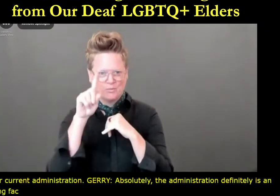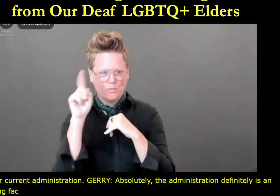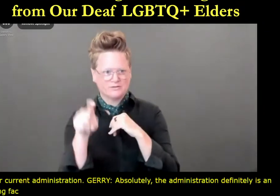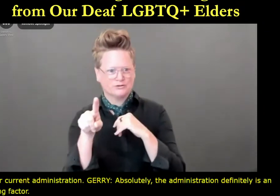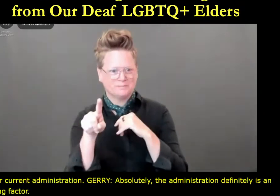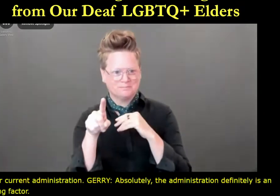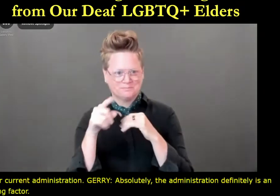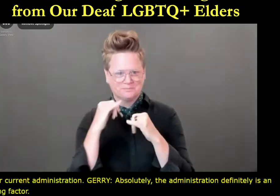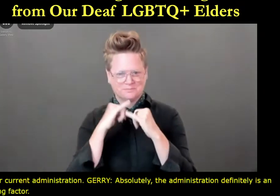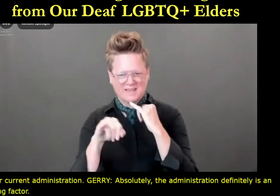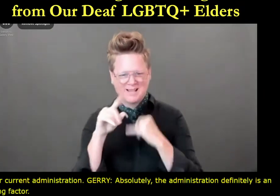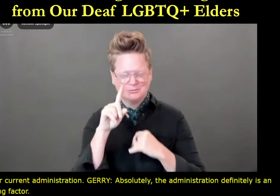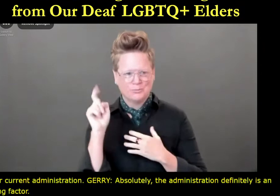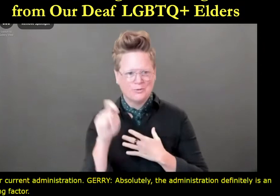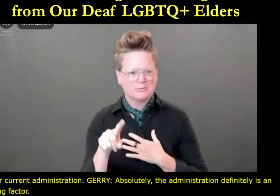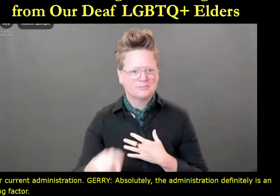okay our last question